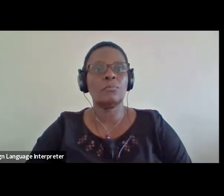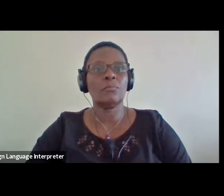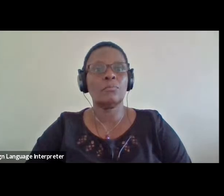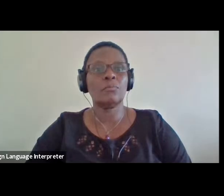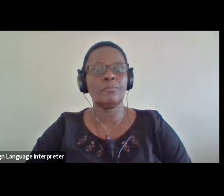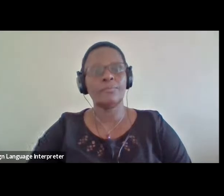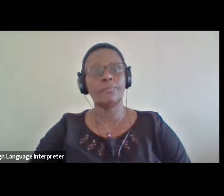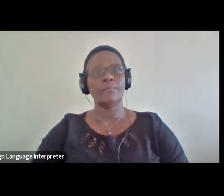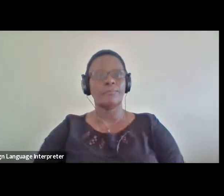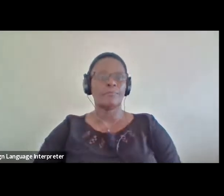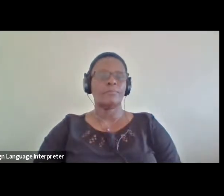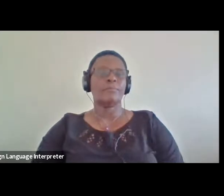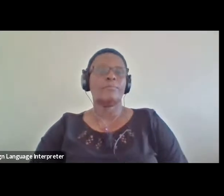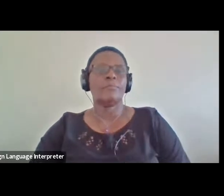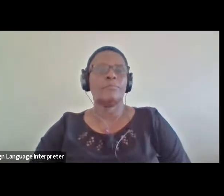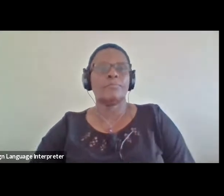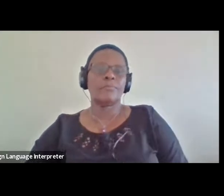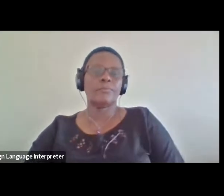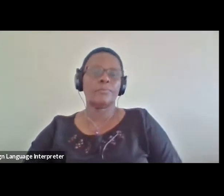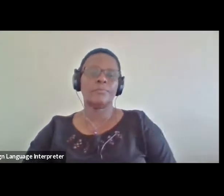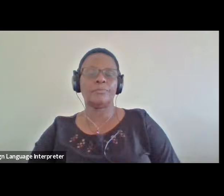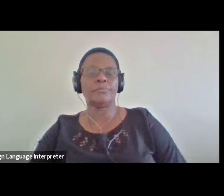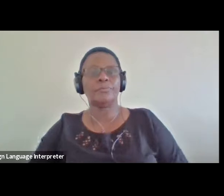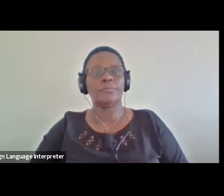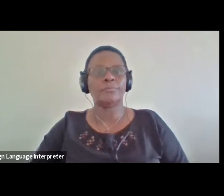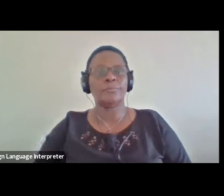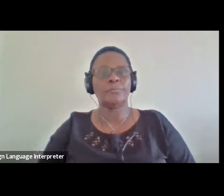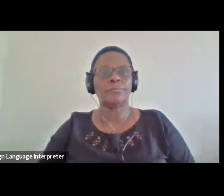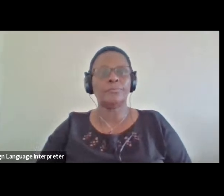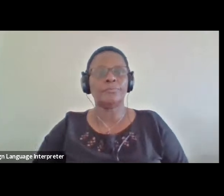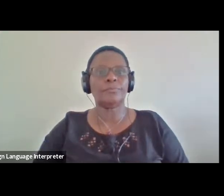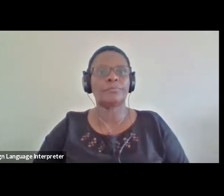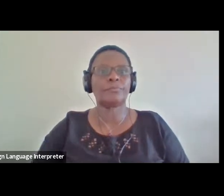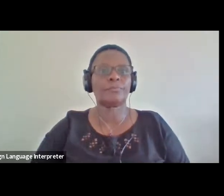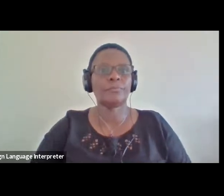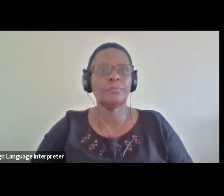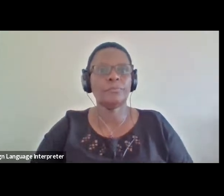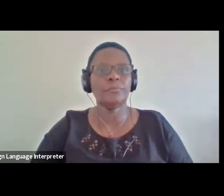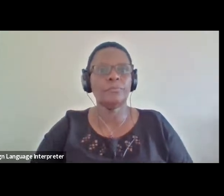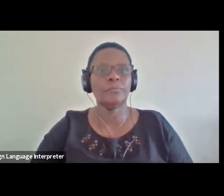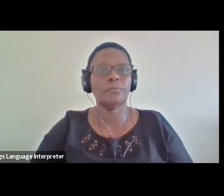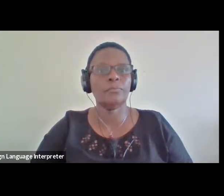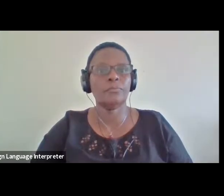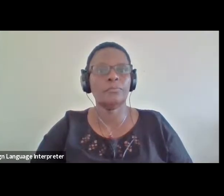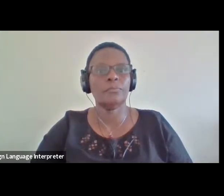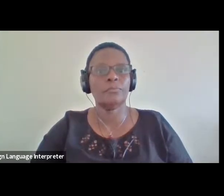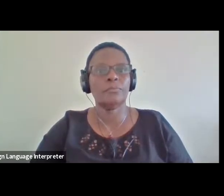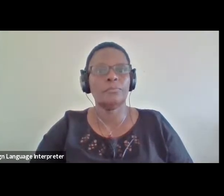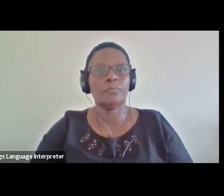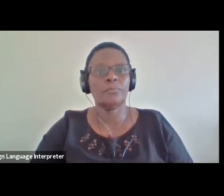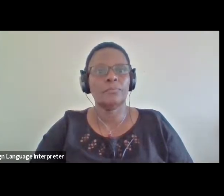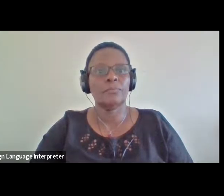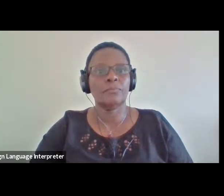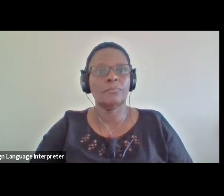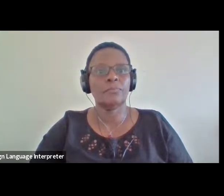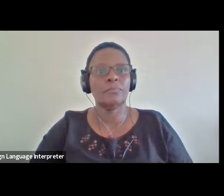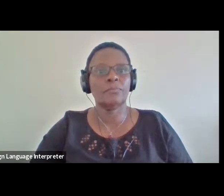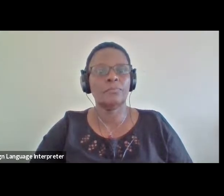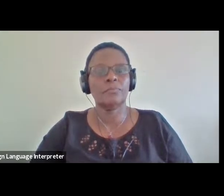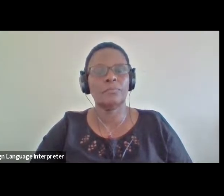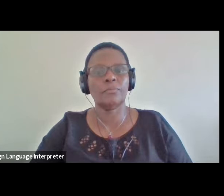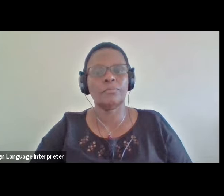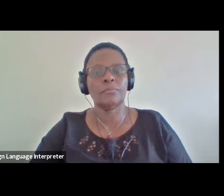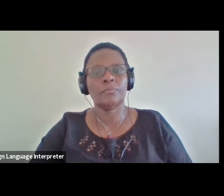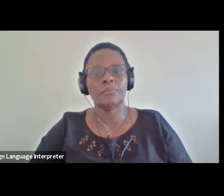taking advantage of what is an absolutely powerful tool, but to enforce power and to